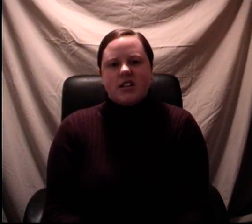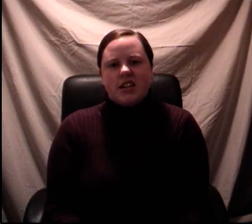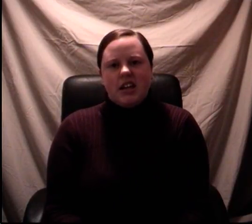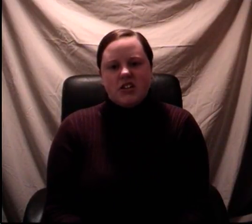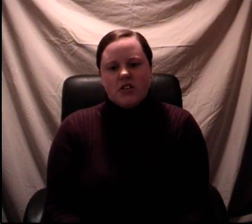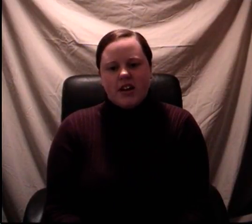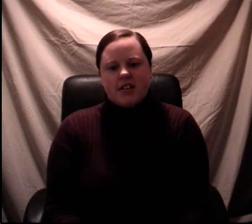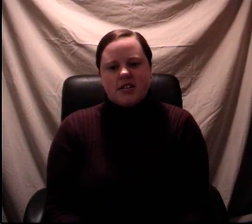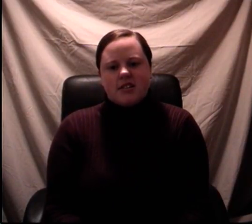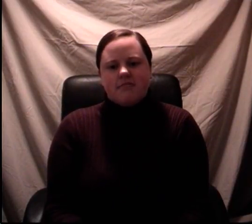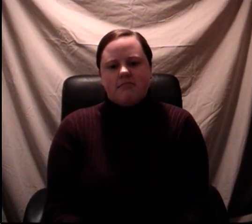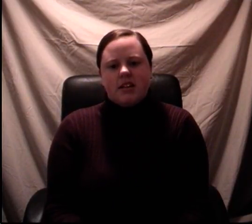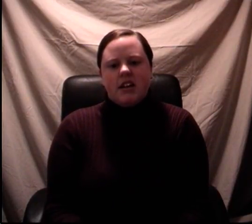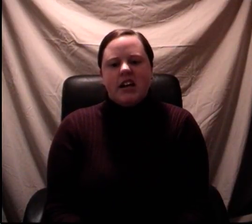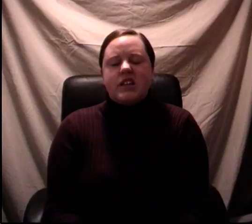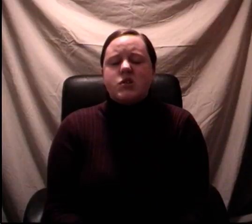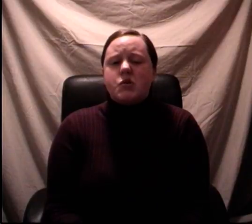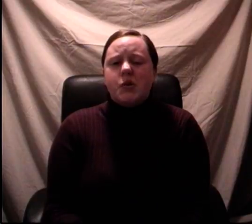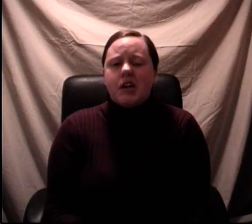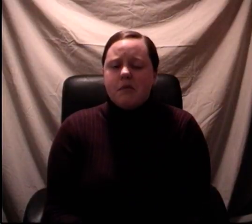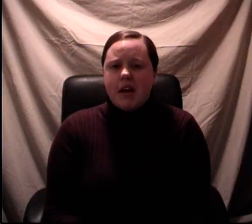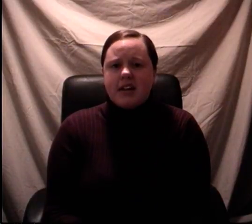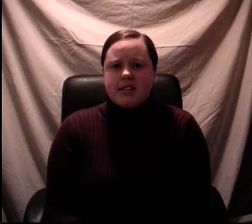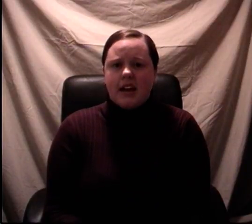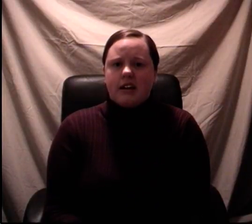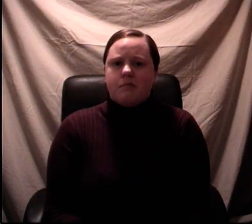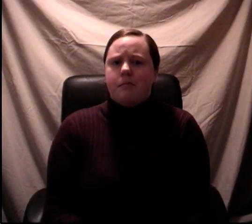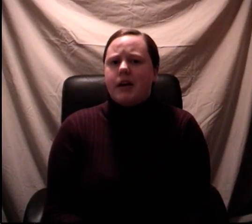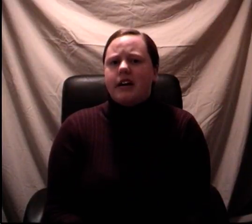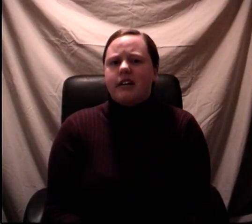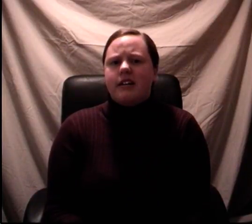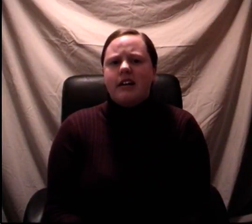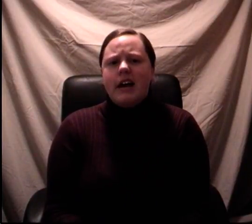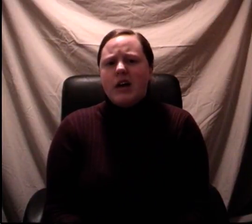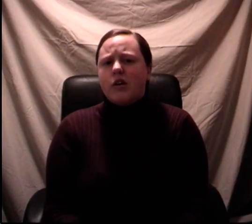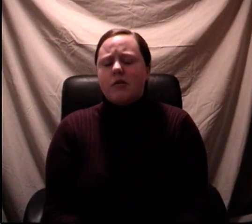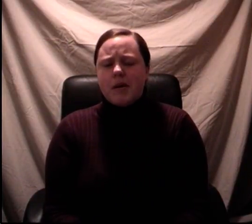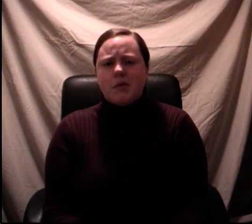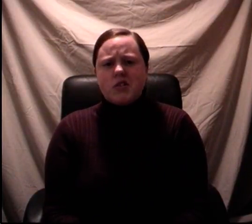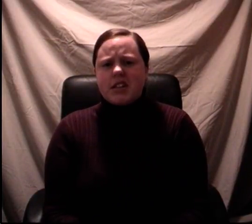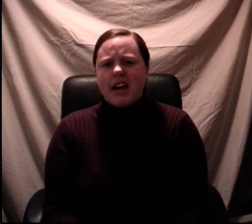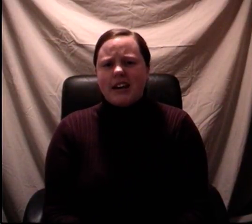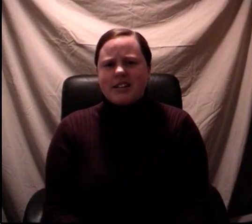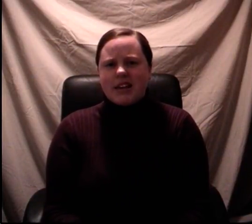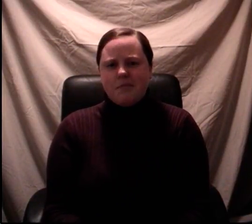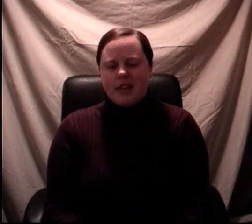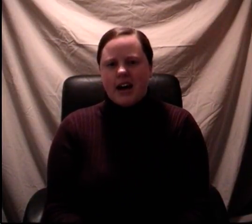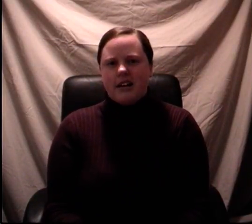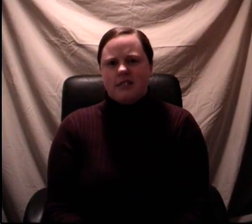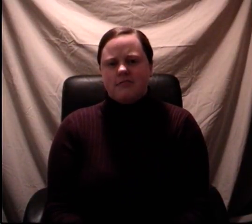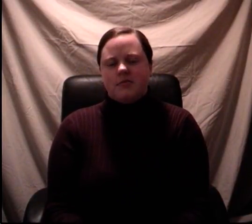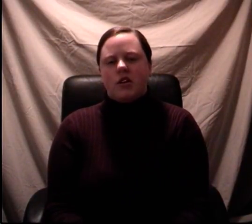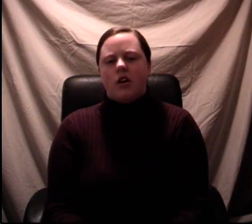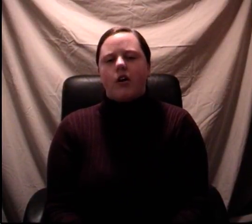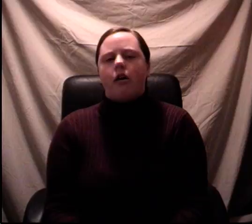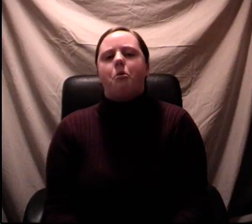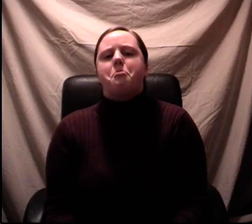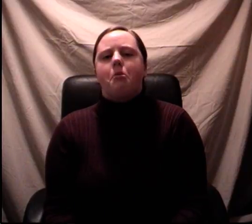to each of us. It's truly amazing, but hearing people just can't accept that. Okay,